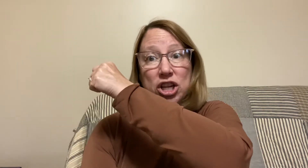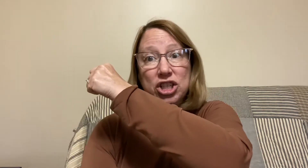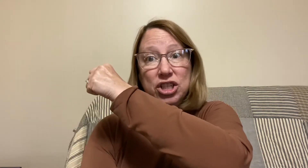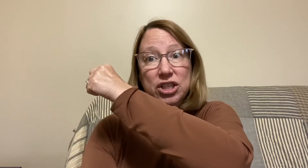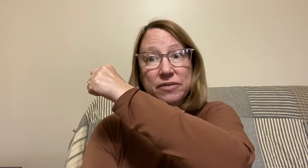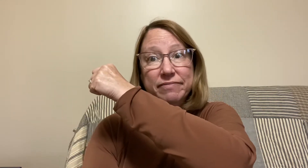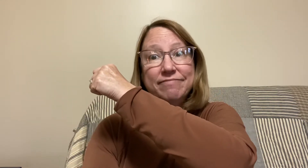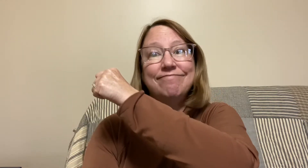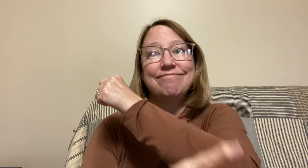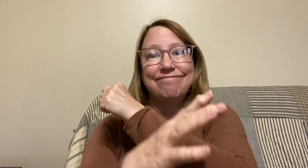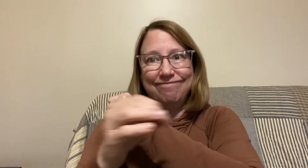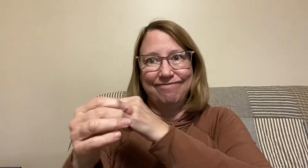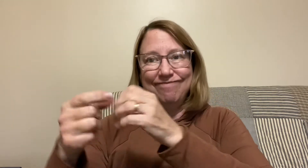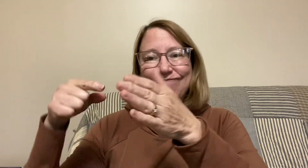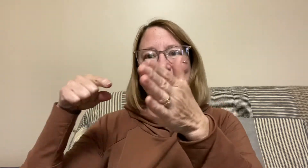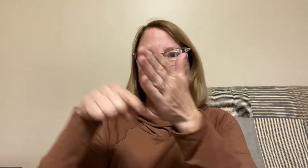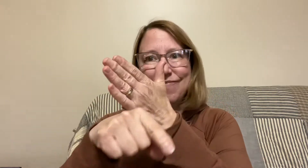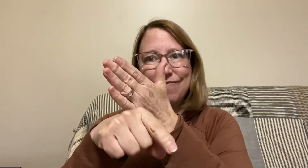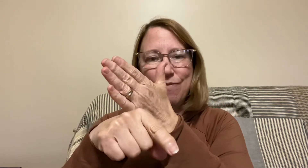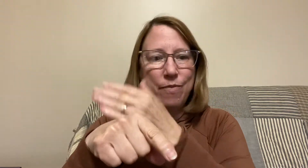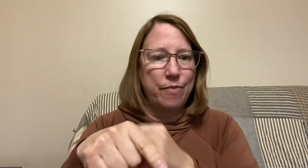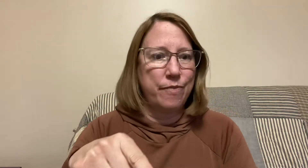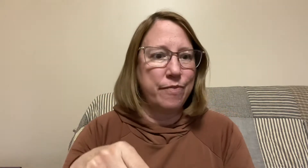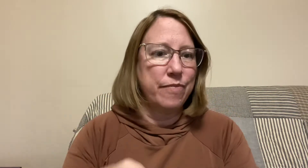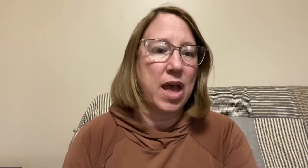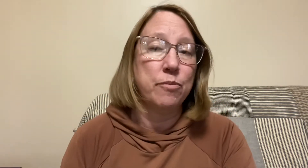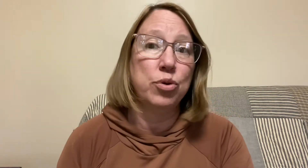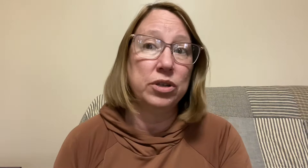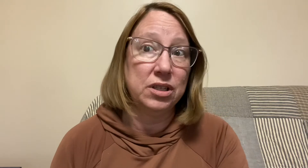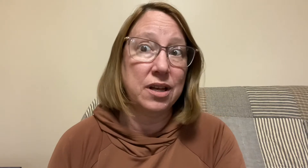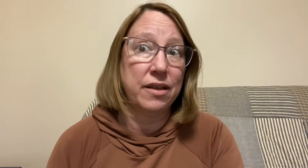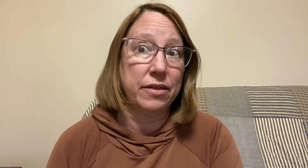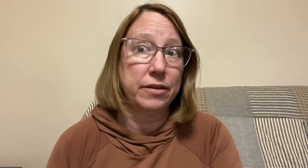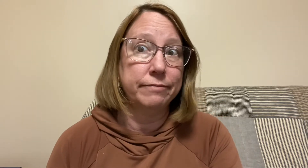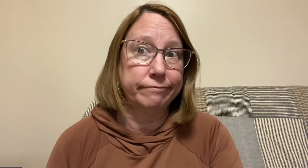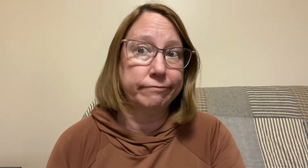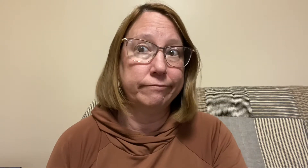she was accused of being